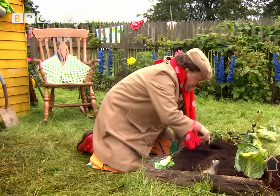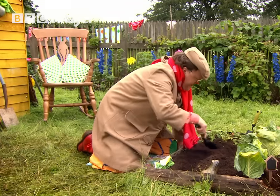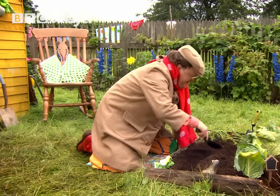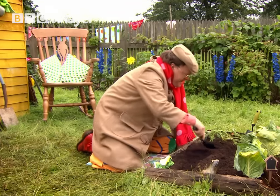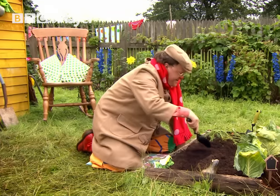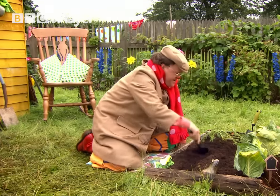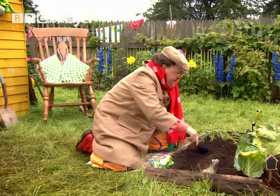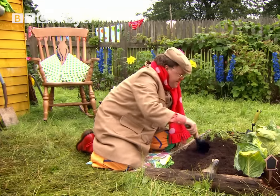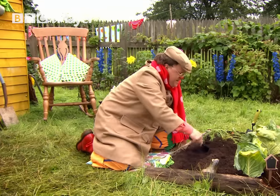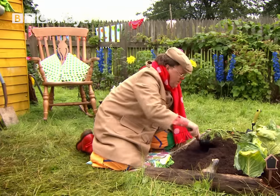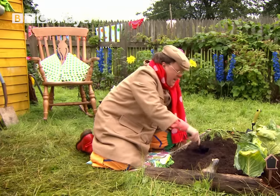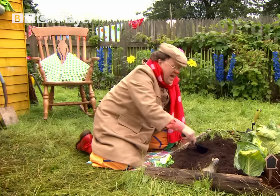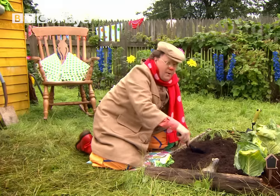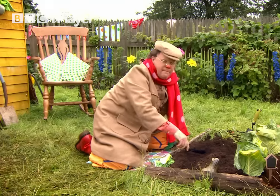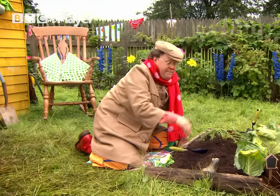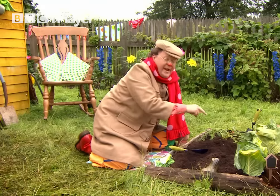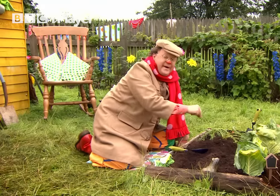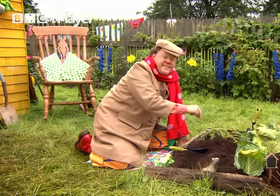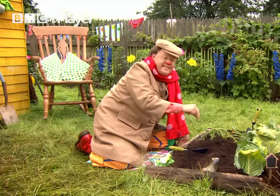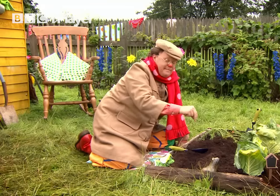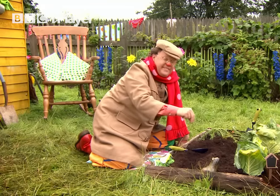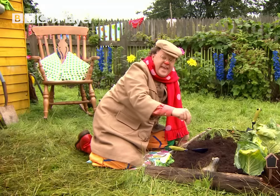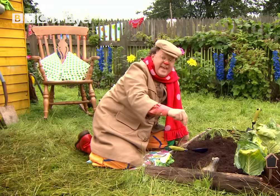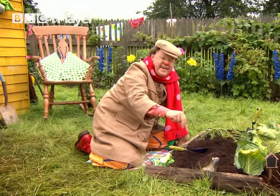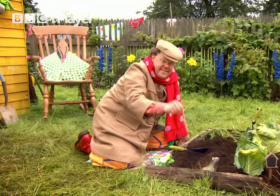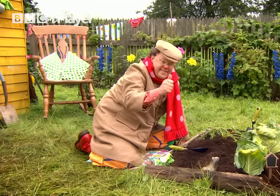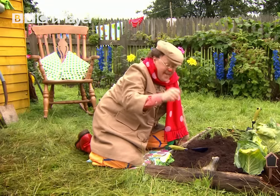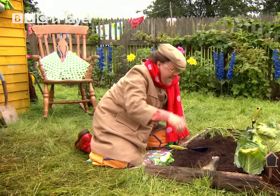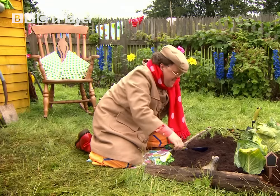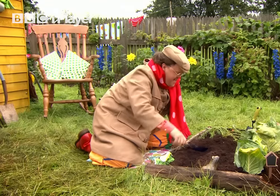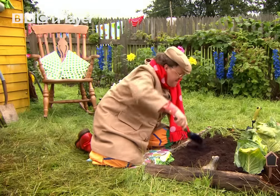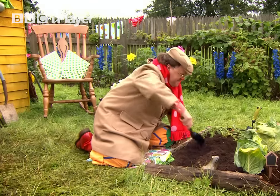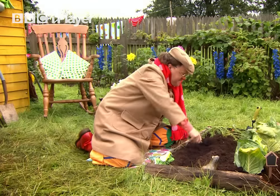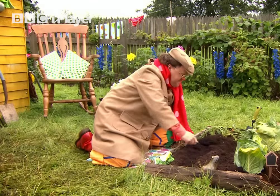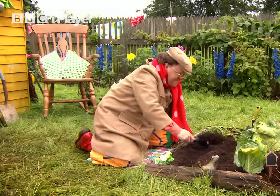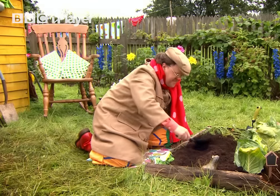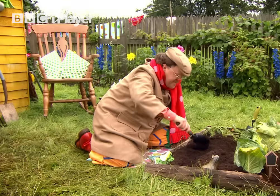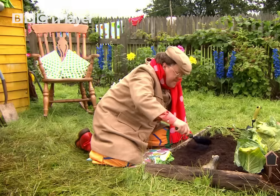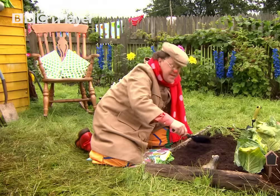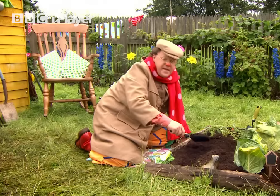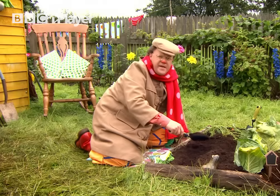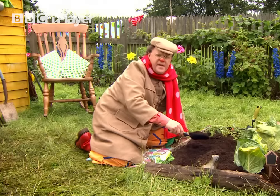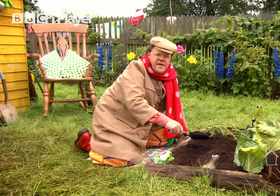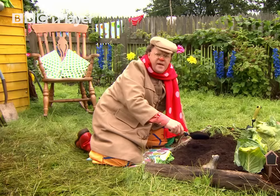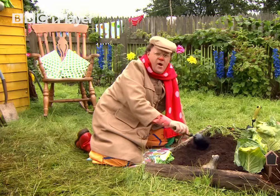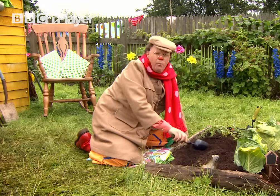What are you doing? Well, I'm planting some seeds. Are you going to put them in the ground?